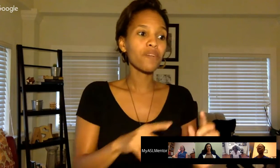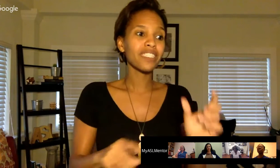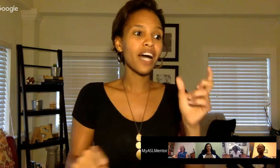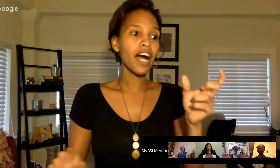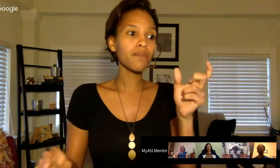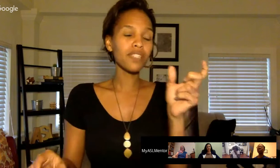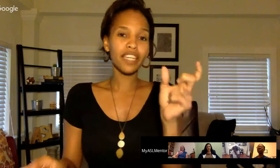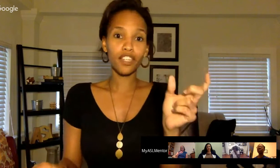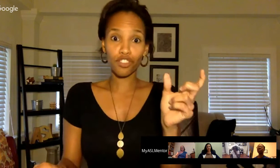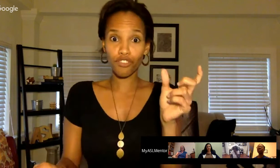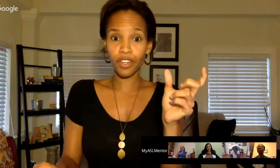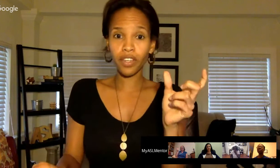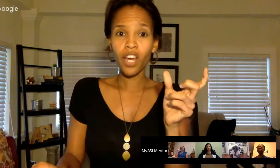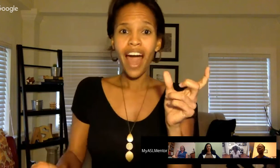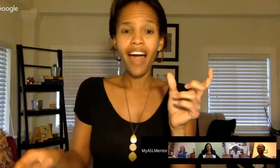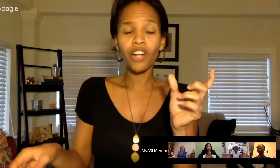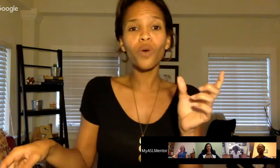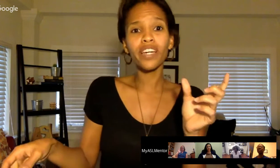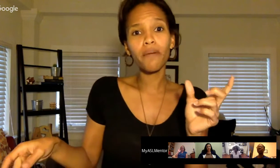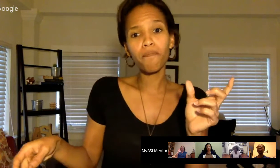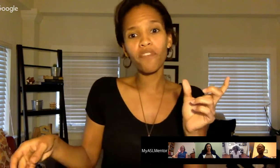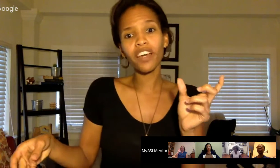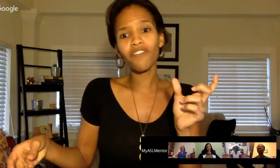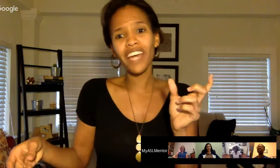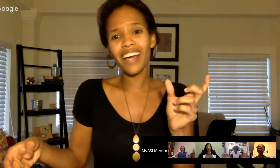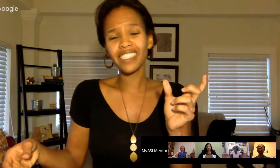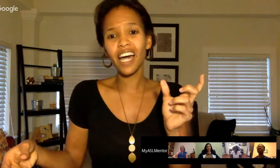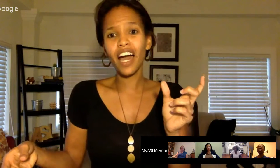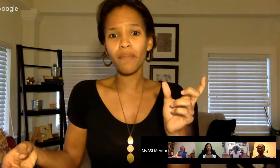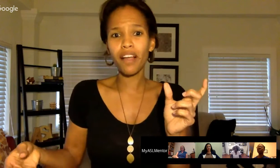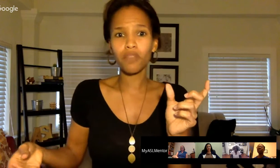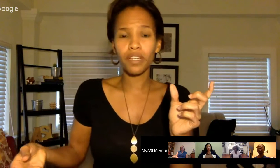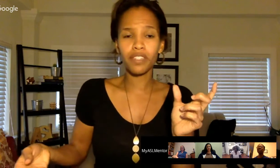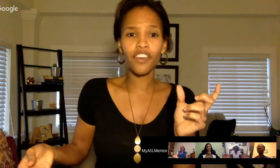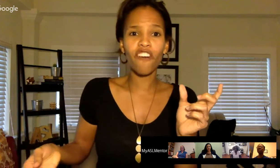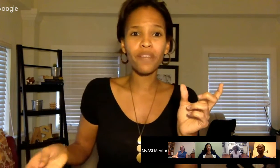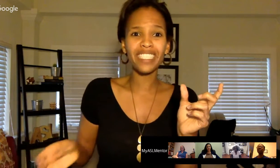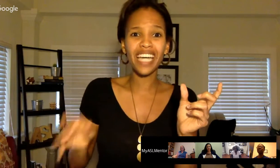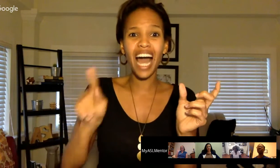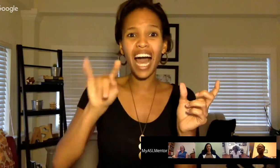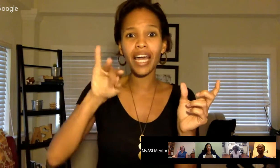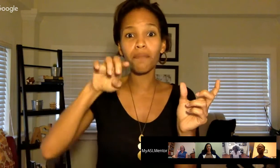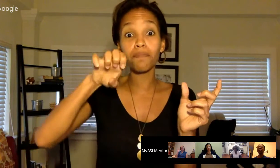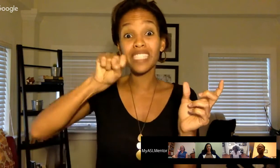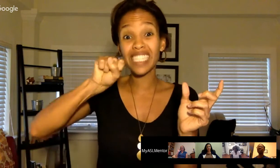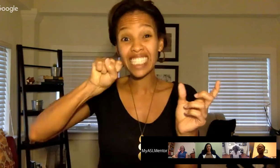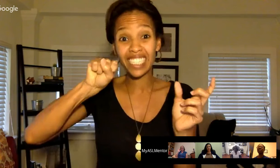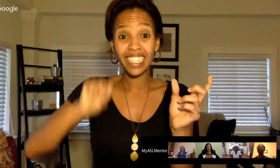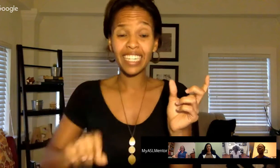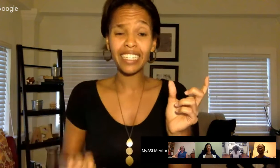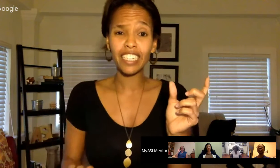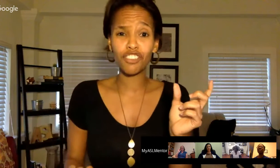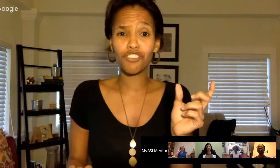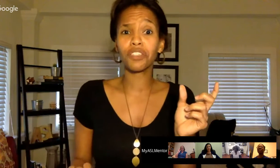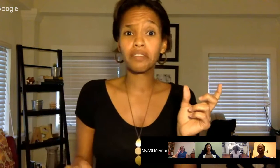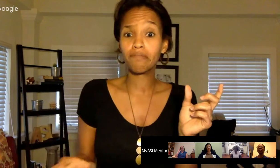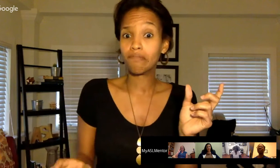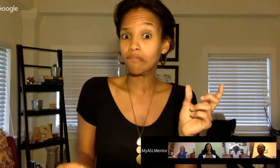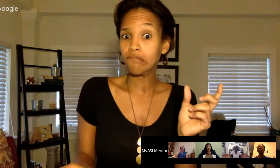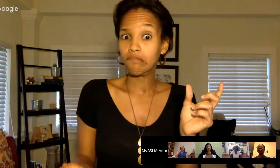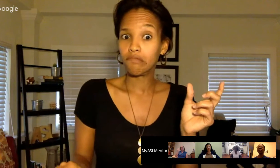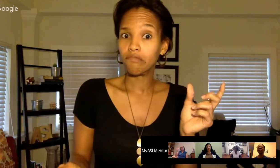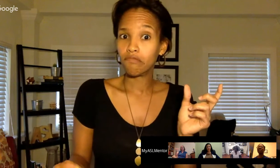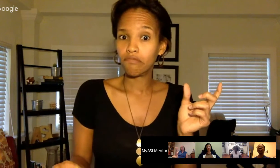there have been times in history. How do you want to convey that time element? There have been times in